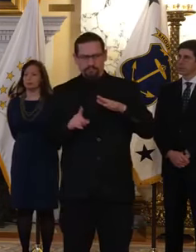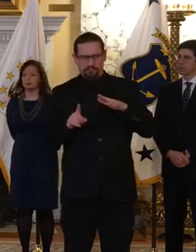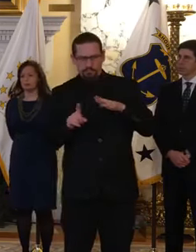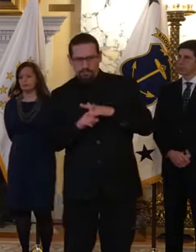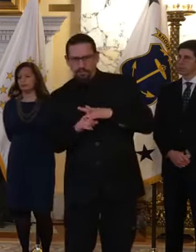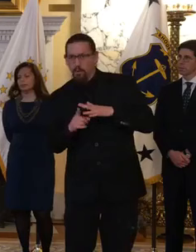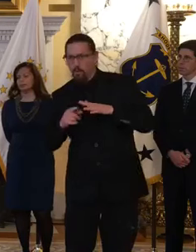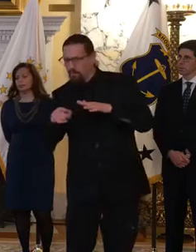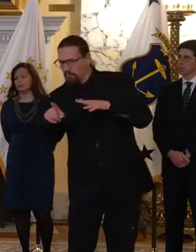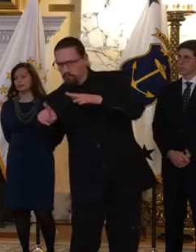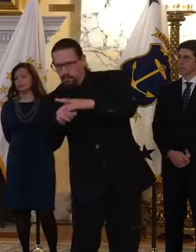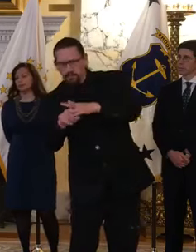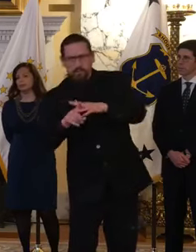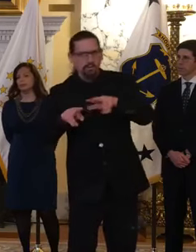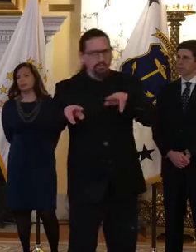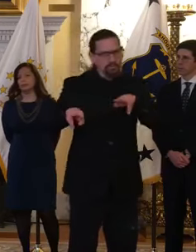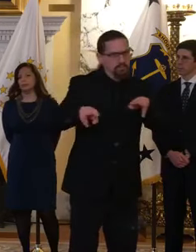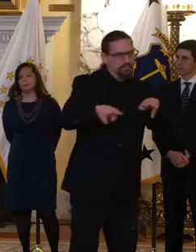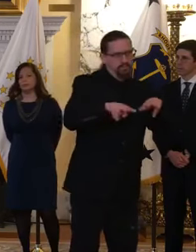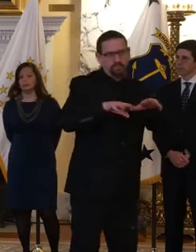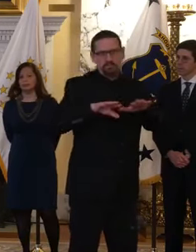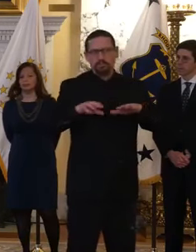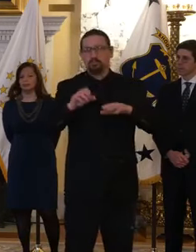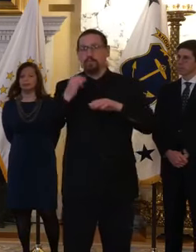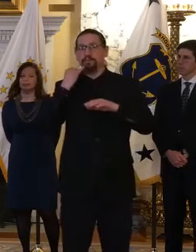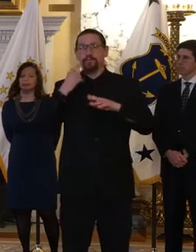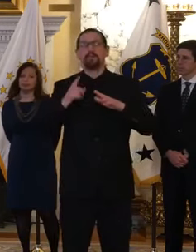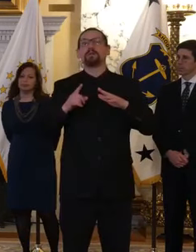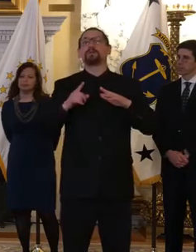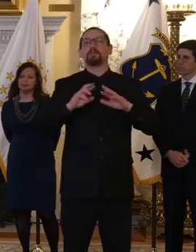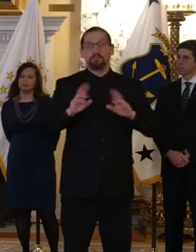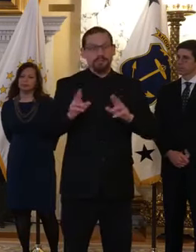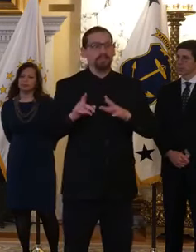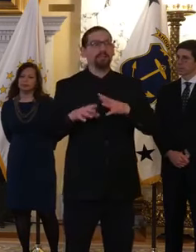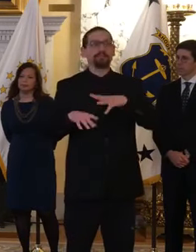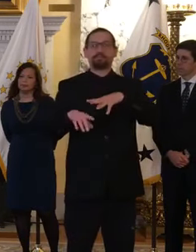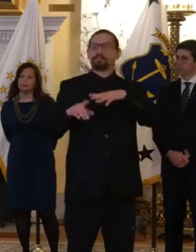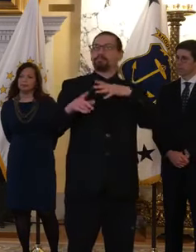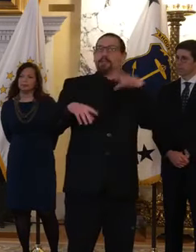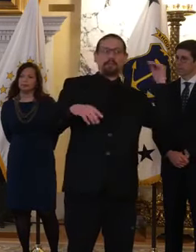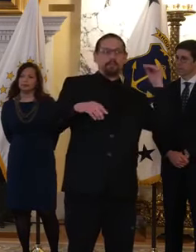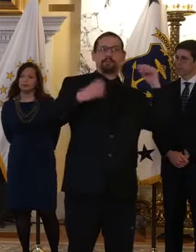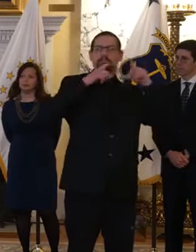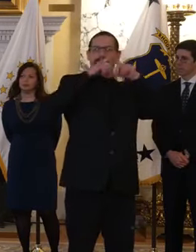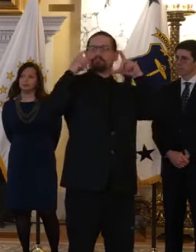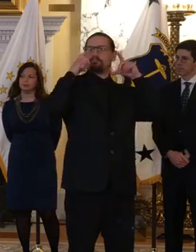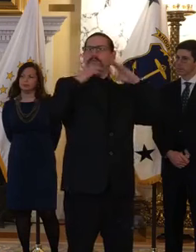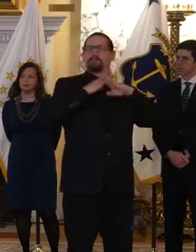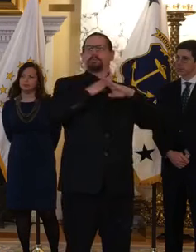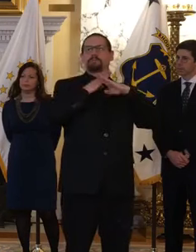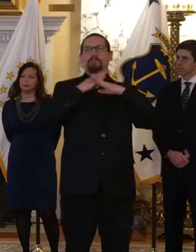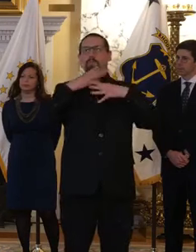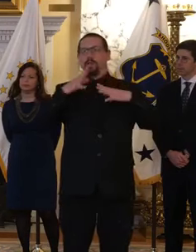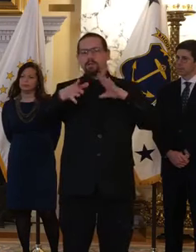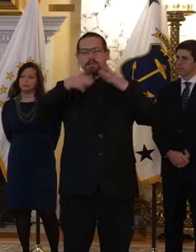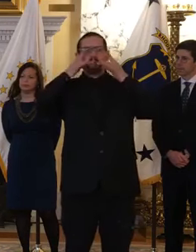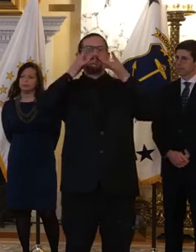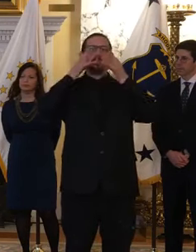way, you know, to then leave and go home, the mask would prevent them from spreading anything to